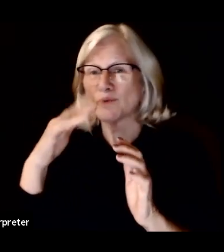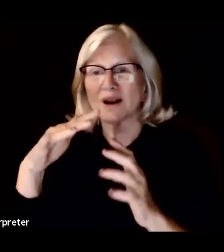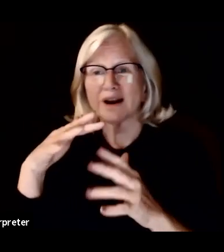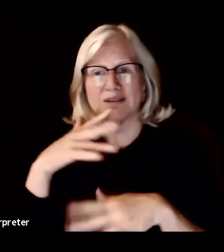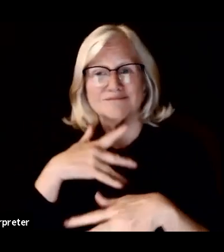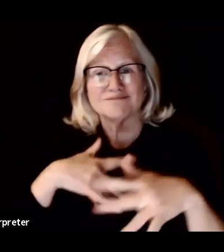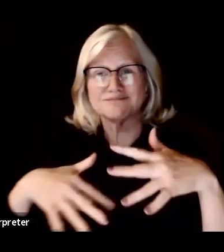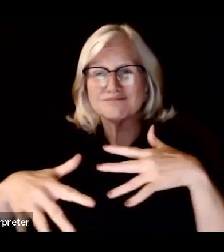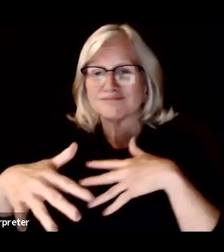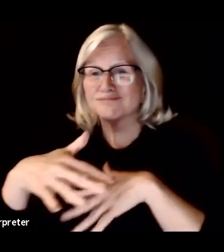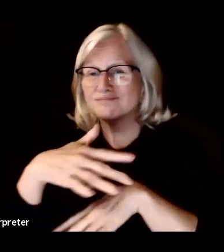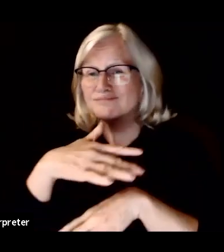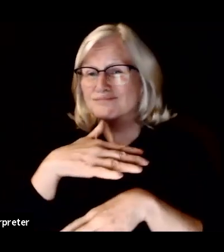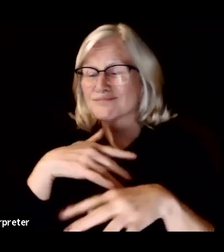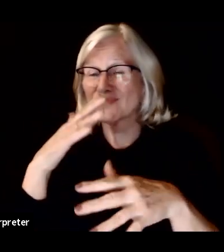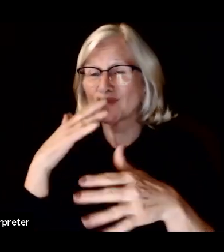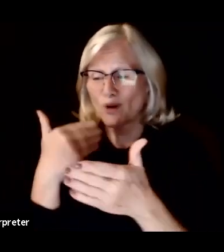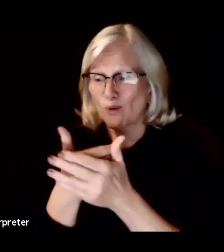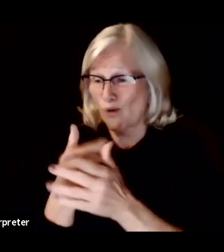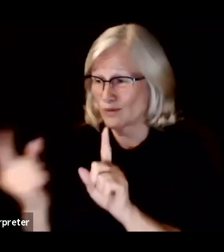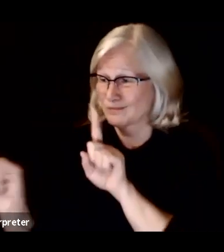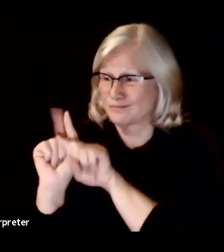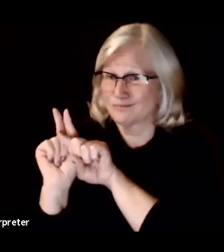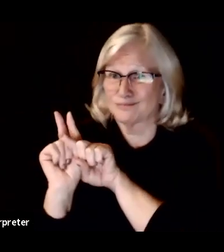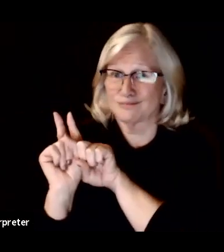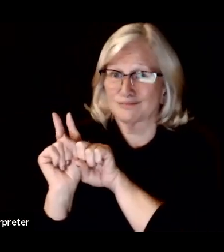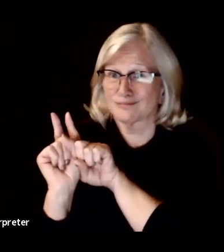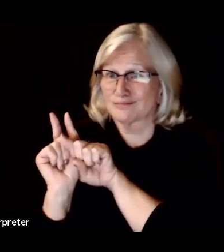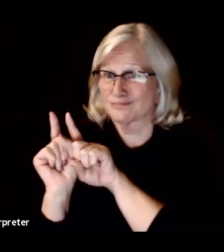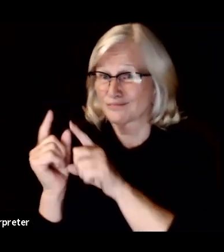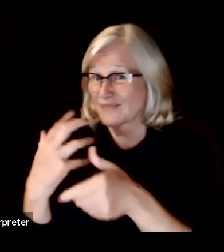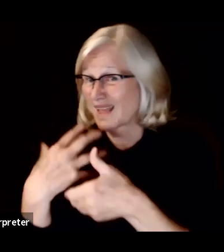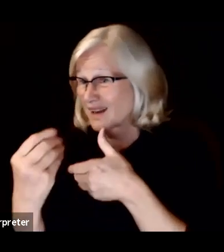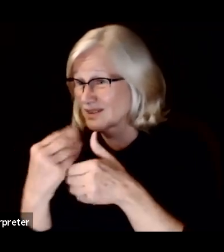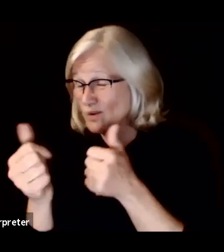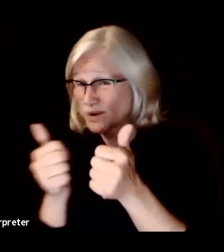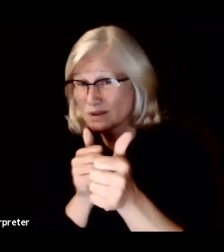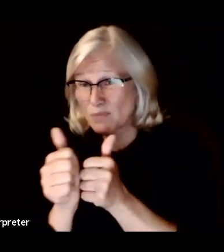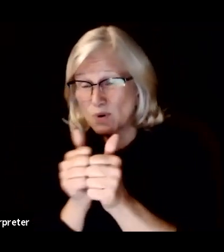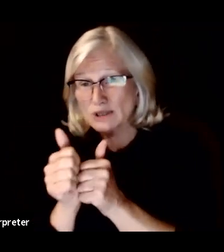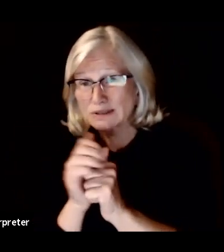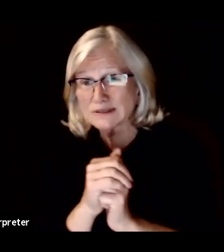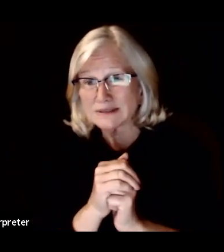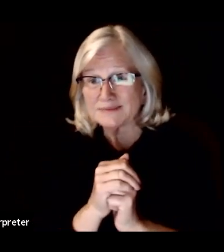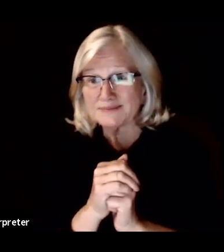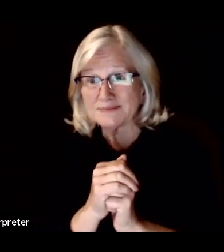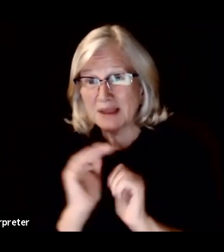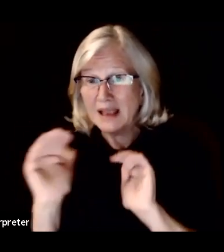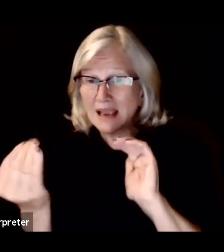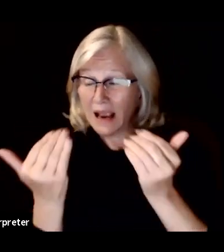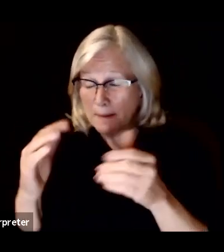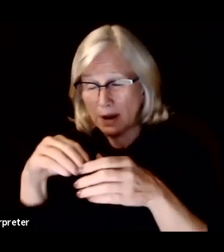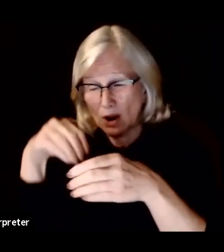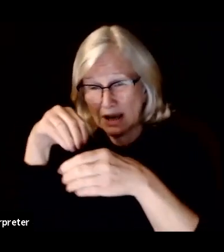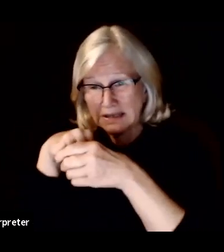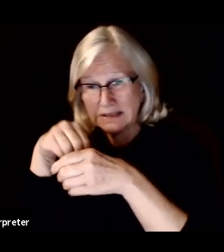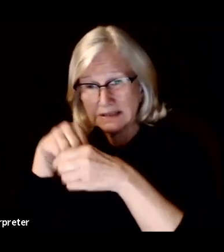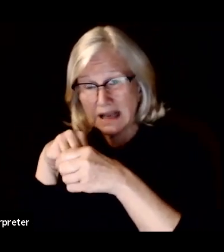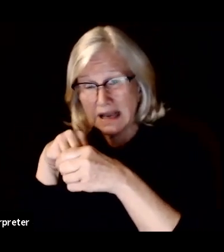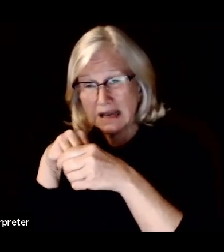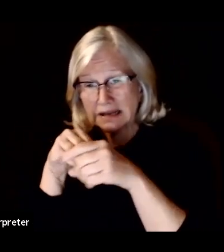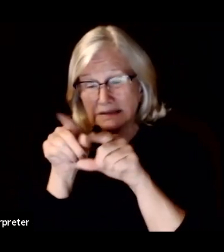to say that outdoor venues and outdoor sports are appear to be less risky than indoor sports, but